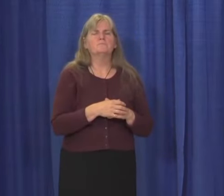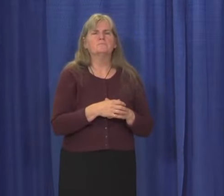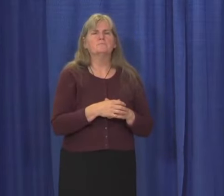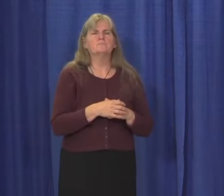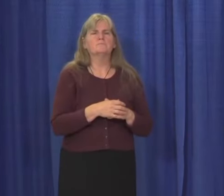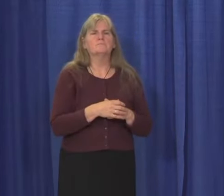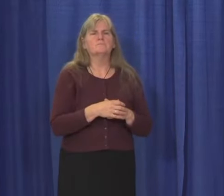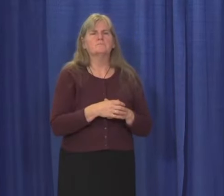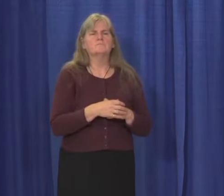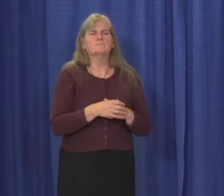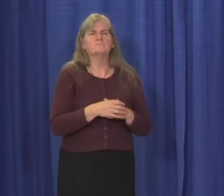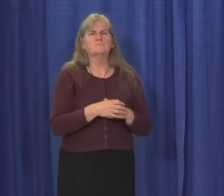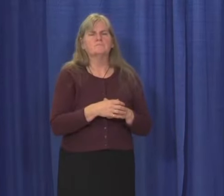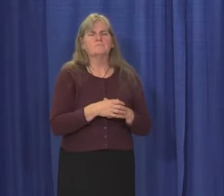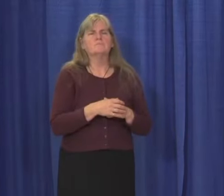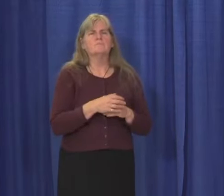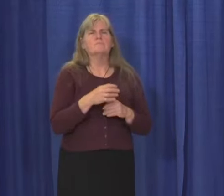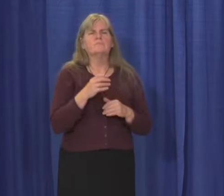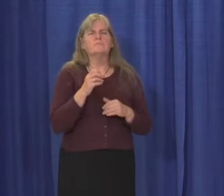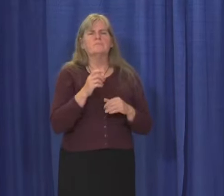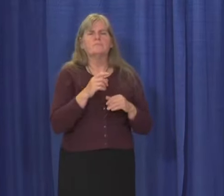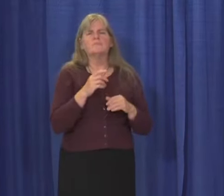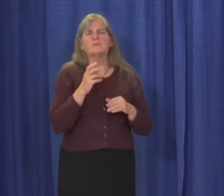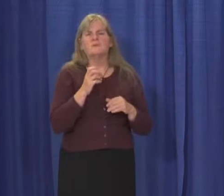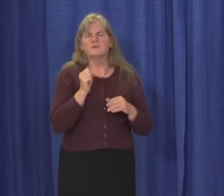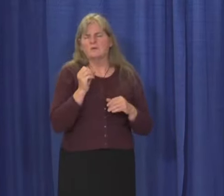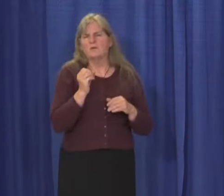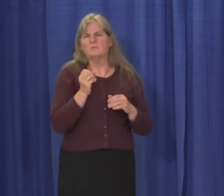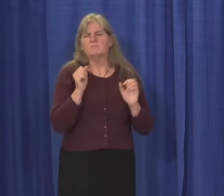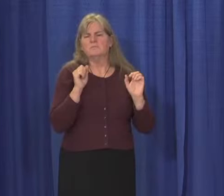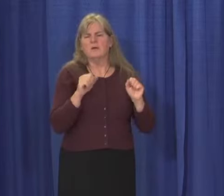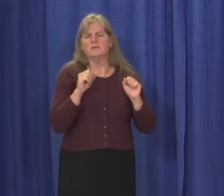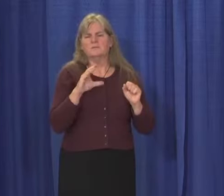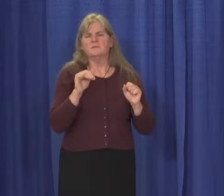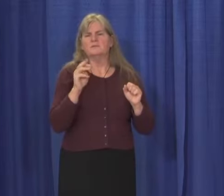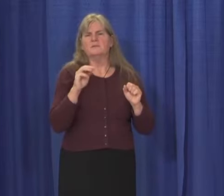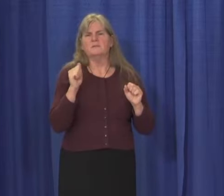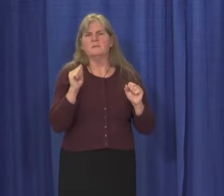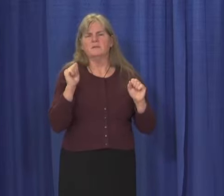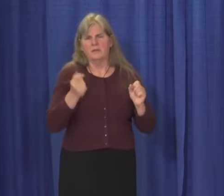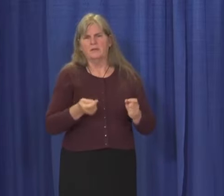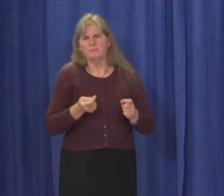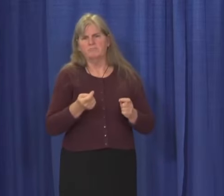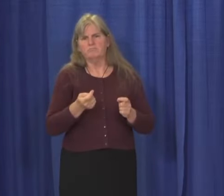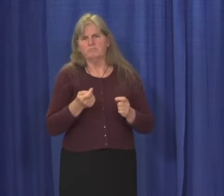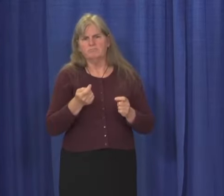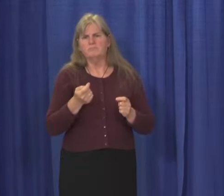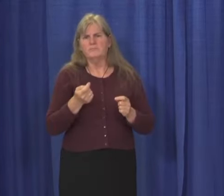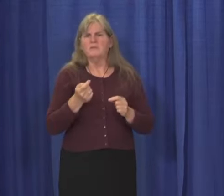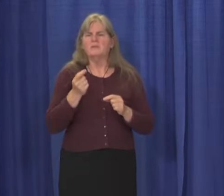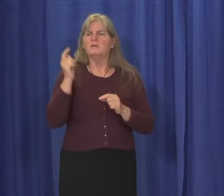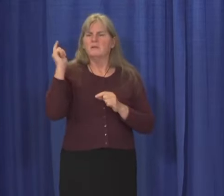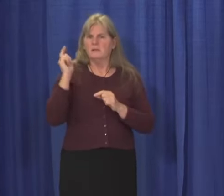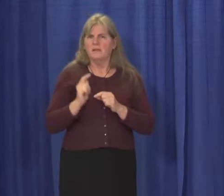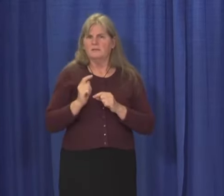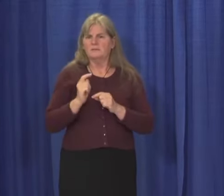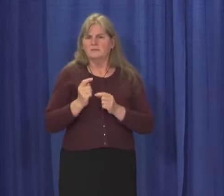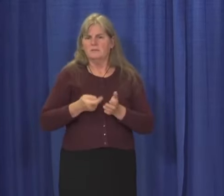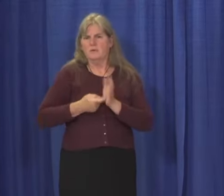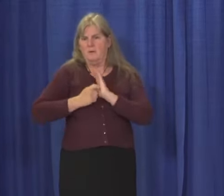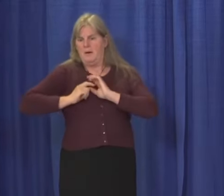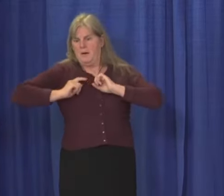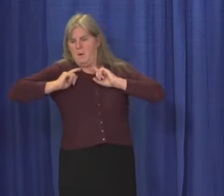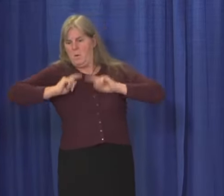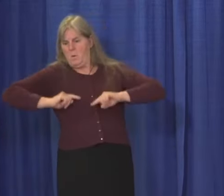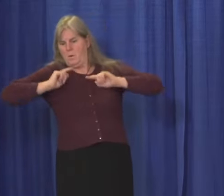no longer need the heavy hammers that the SEMA have afforded us. Thank you. We'll move now